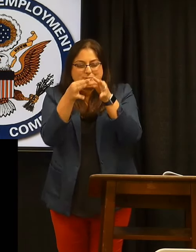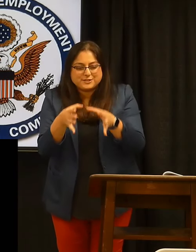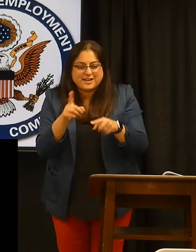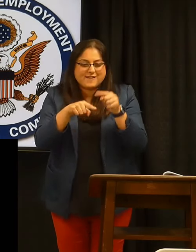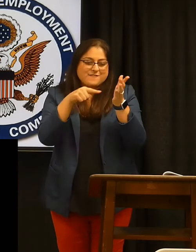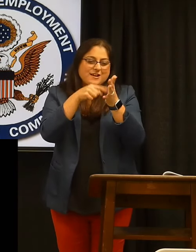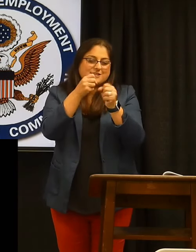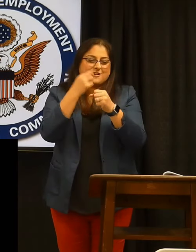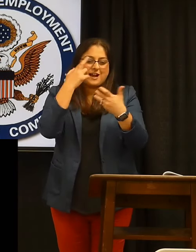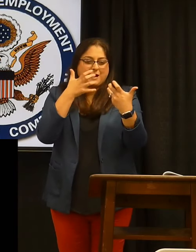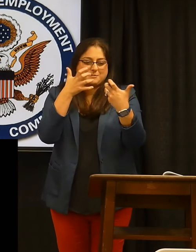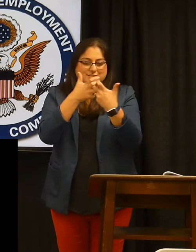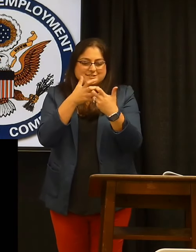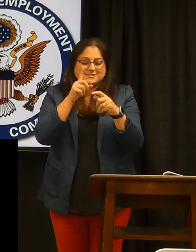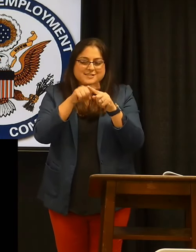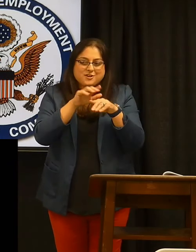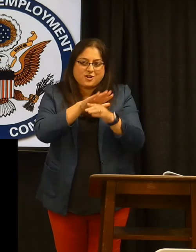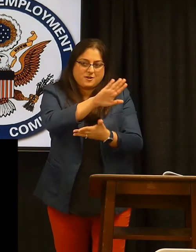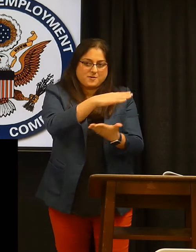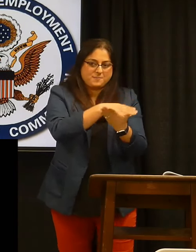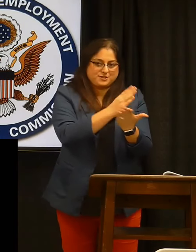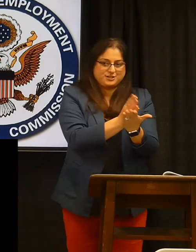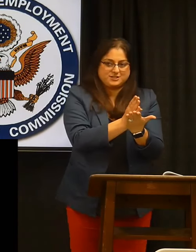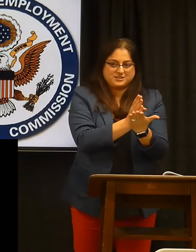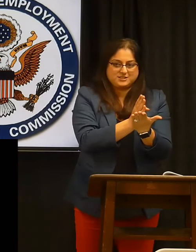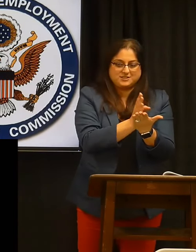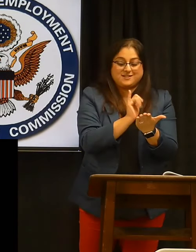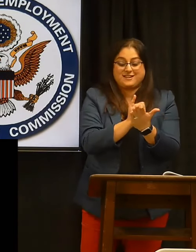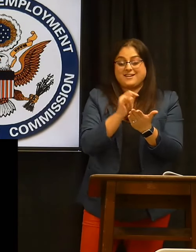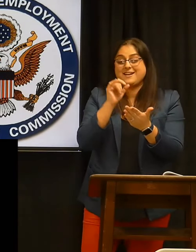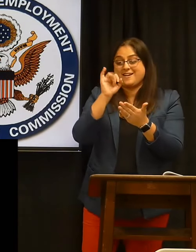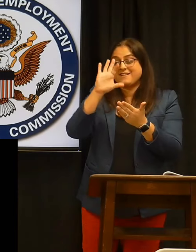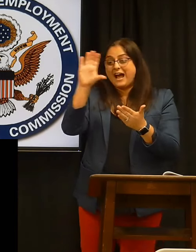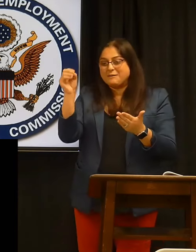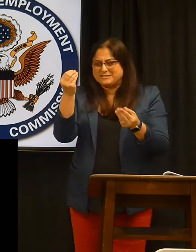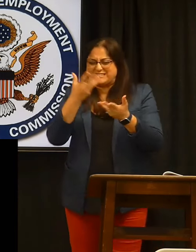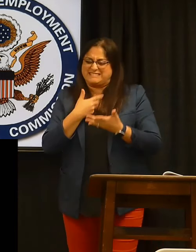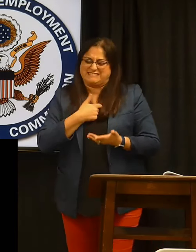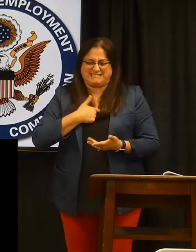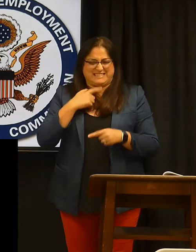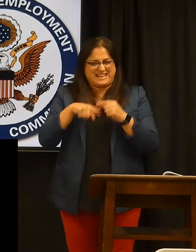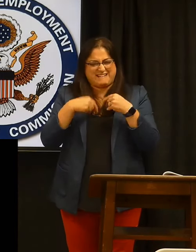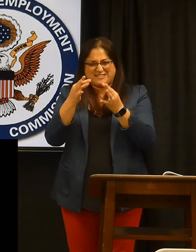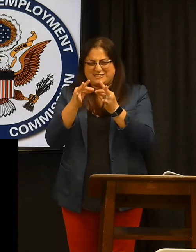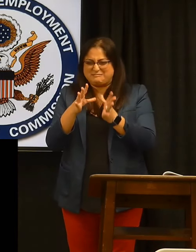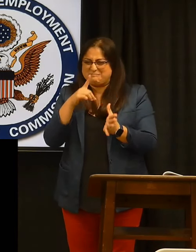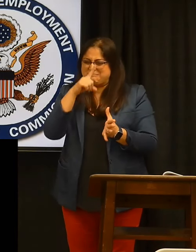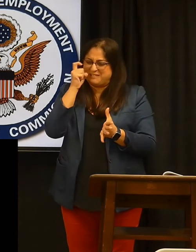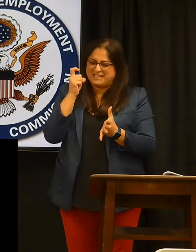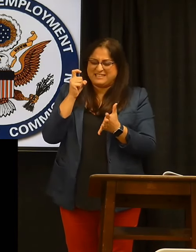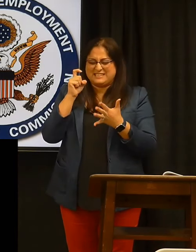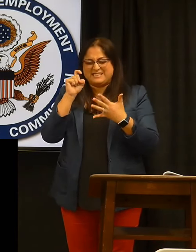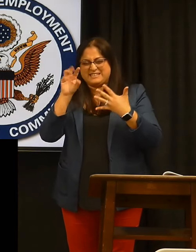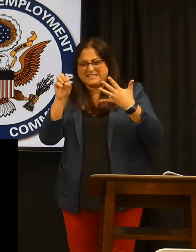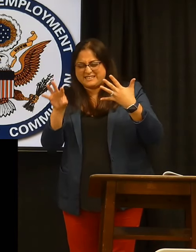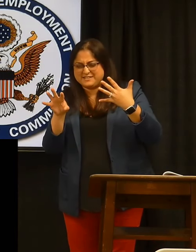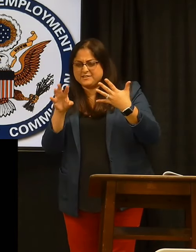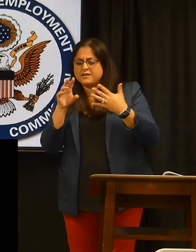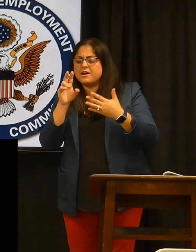afford to get an interpreter. They can't afford to satisfy the reasonable accommodations of an employee. And they might